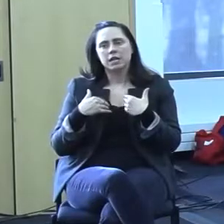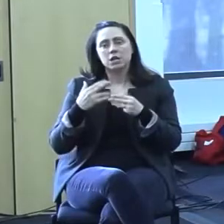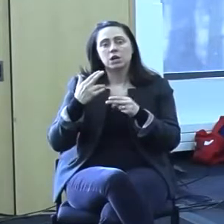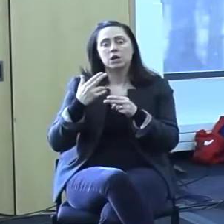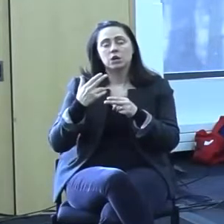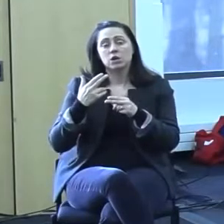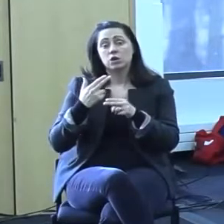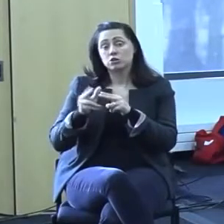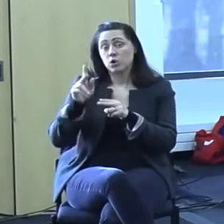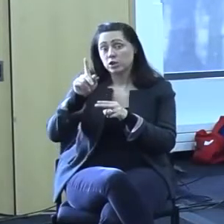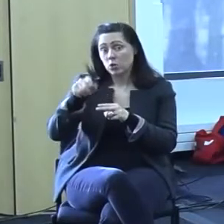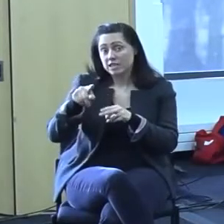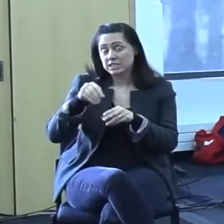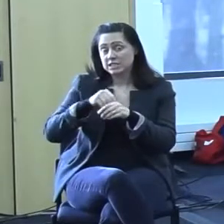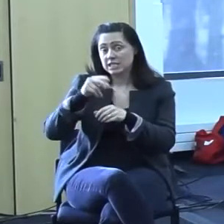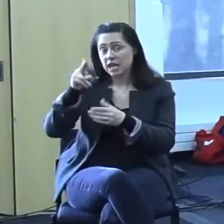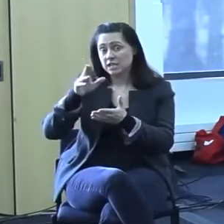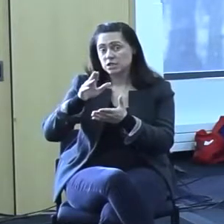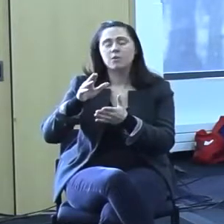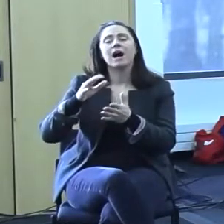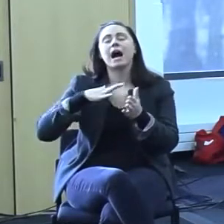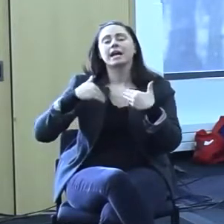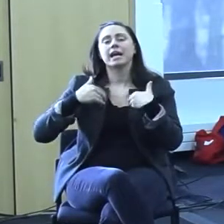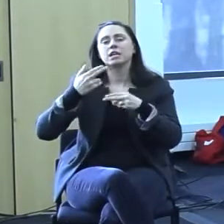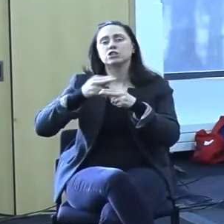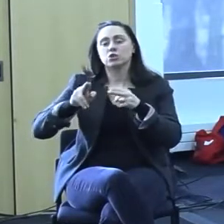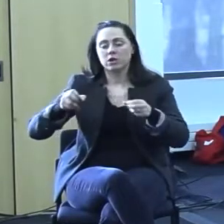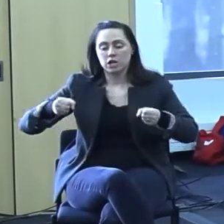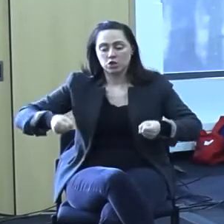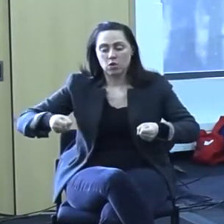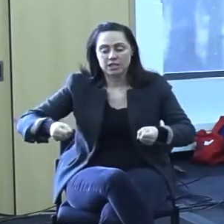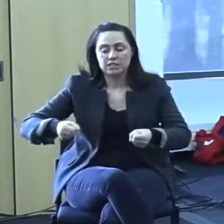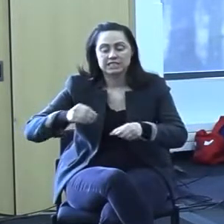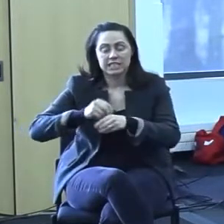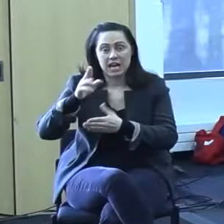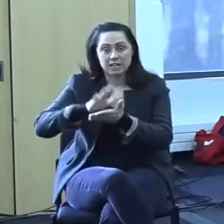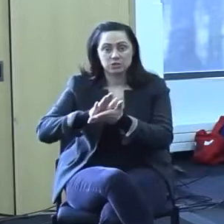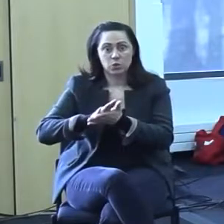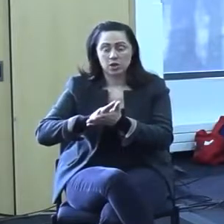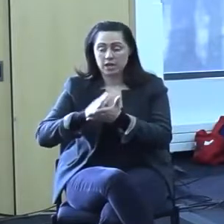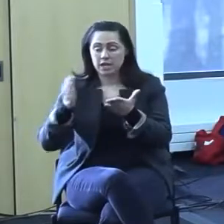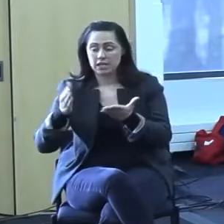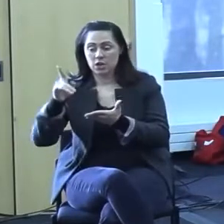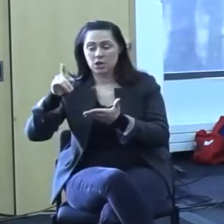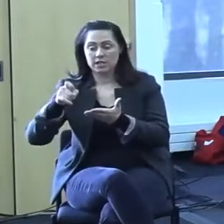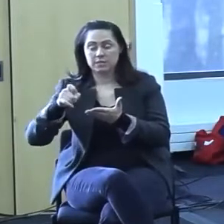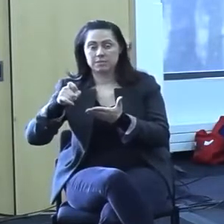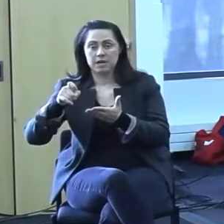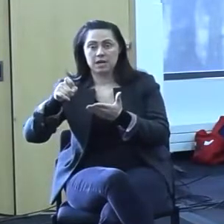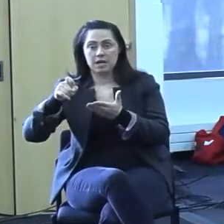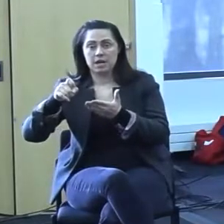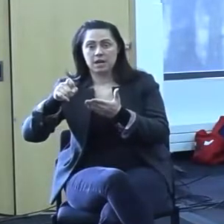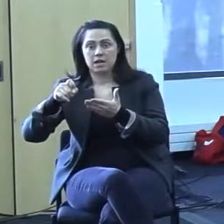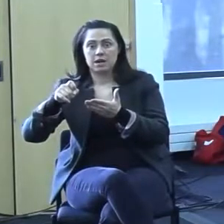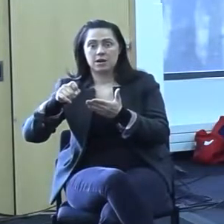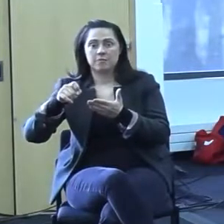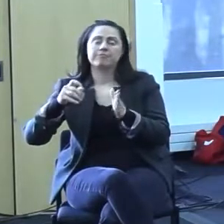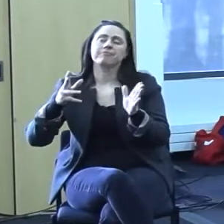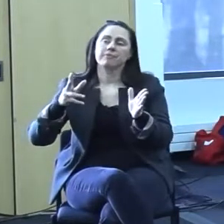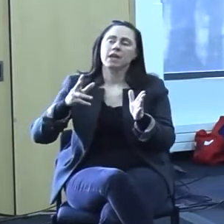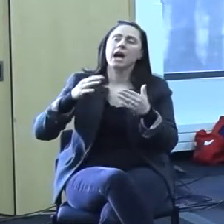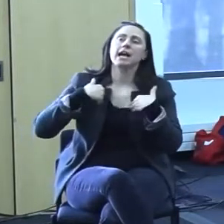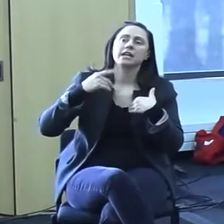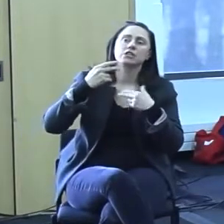questions in high school, and when I came here, I have to memorize everything as I possibly